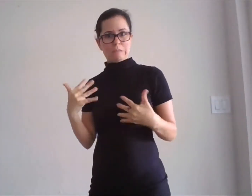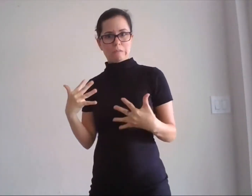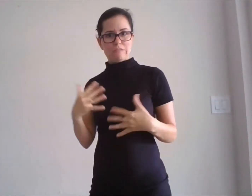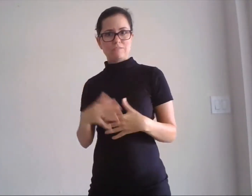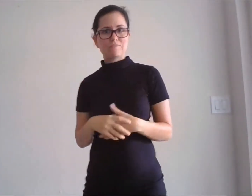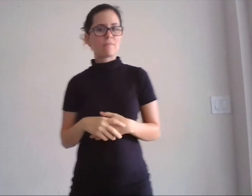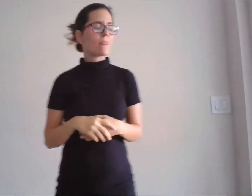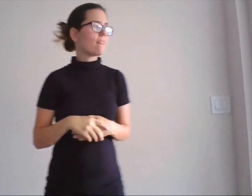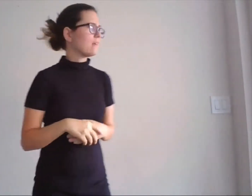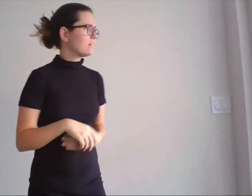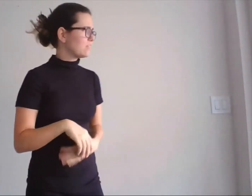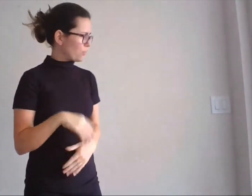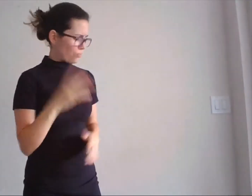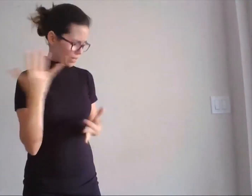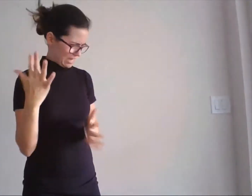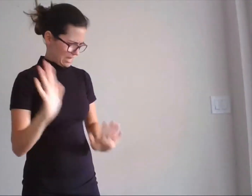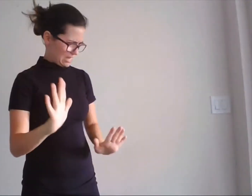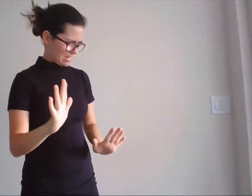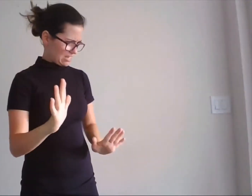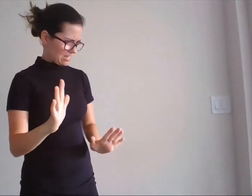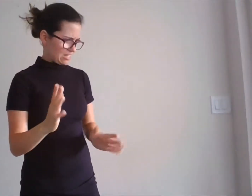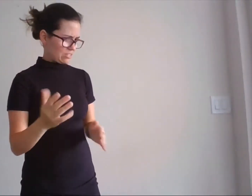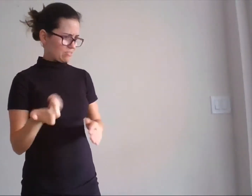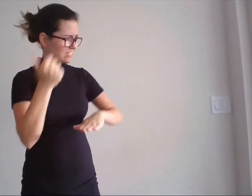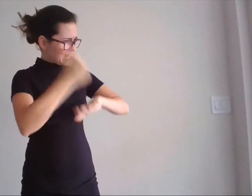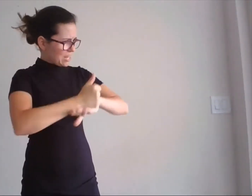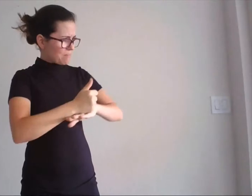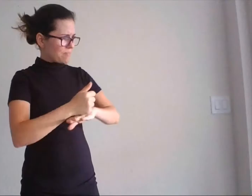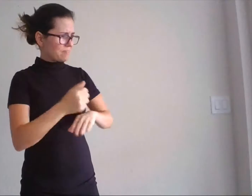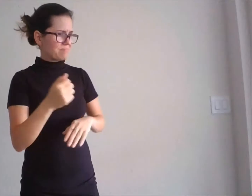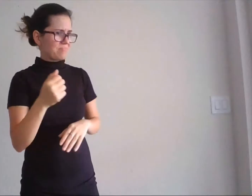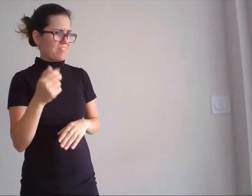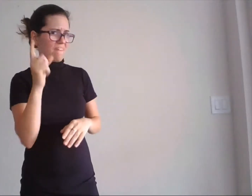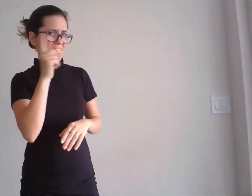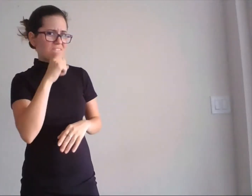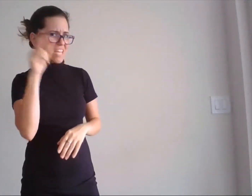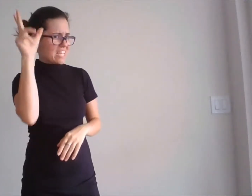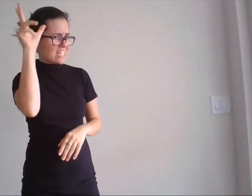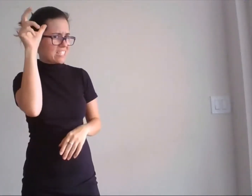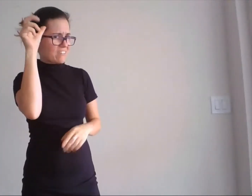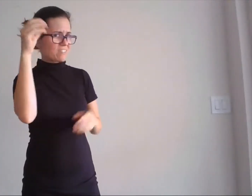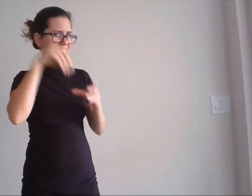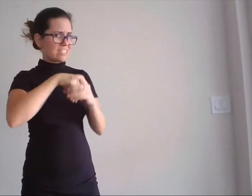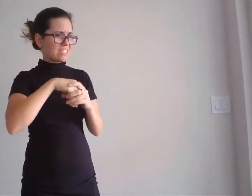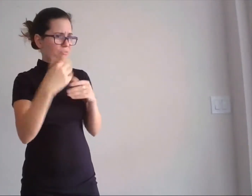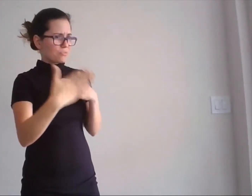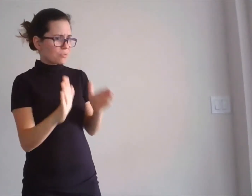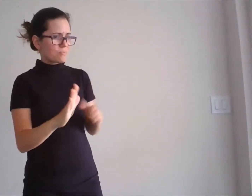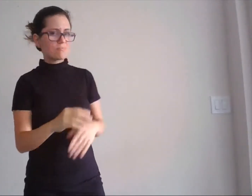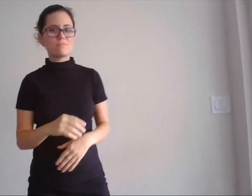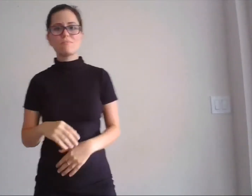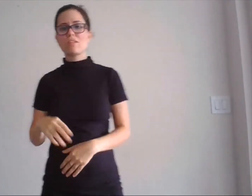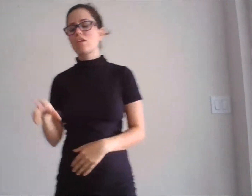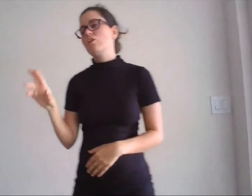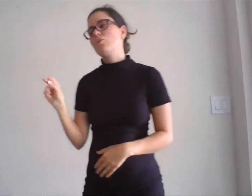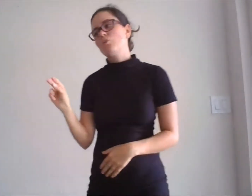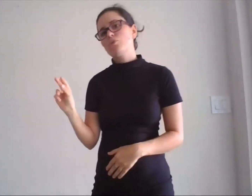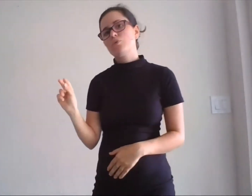this. You're downstairs and there's all this red light around you, and you look upstairs and there's a door cracked, and coming out of the door is just red light.